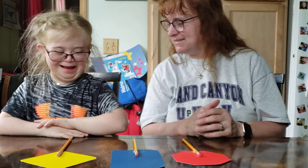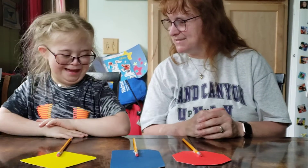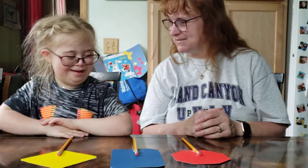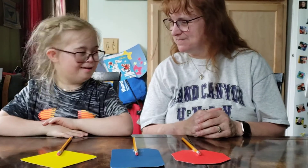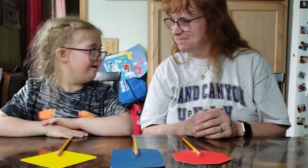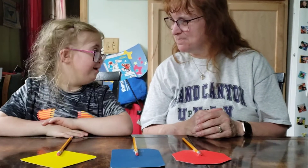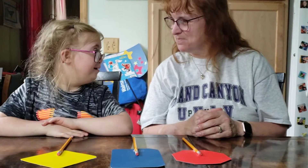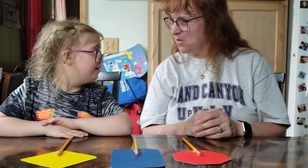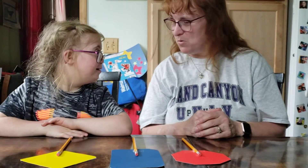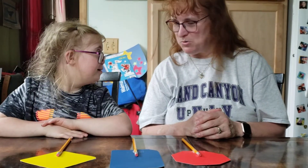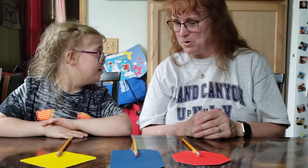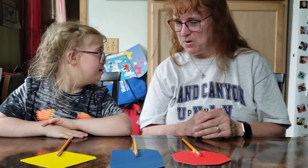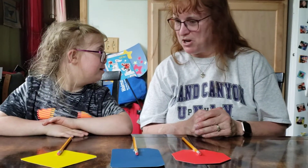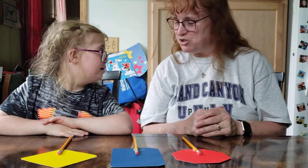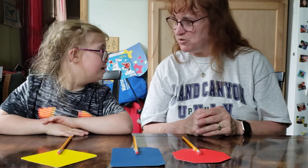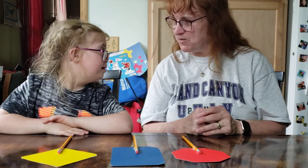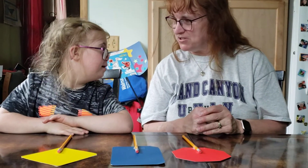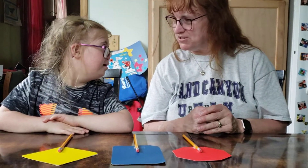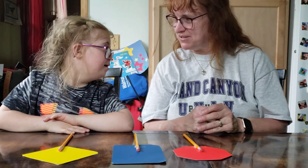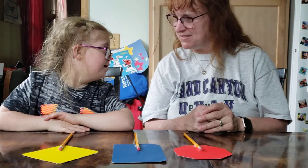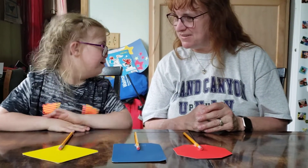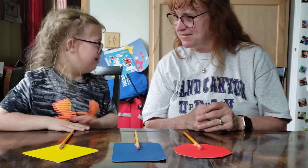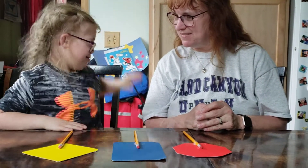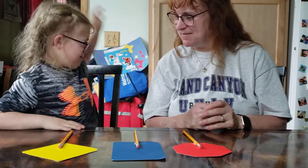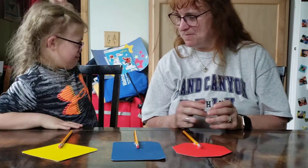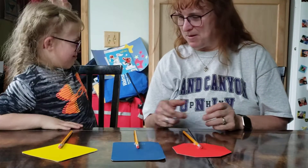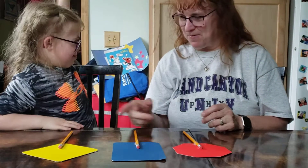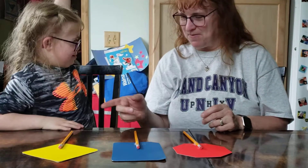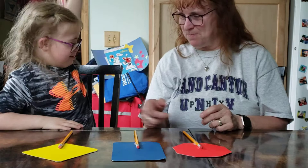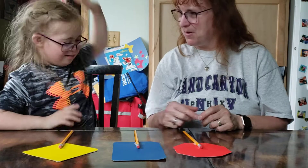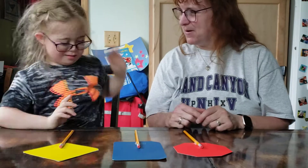which one are we going to choose first? Pick one.